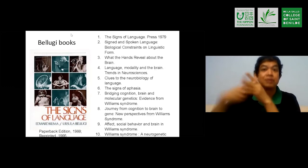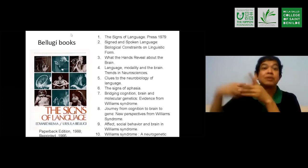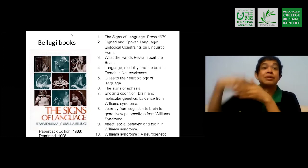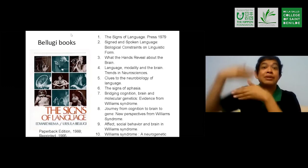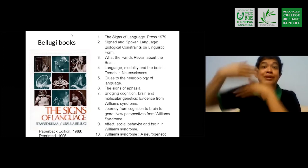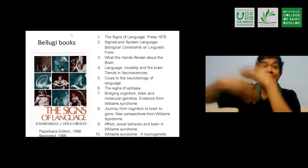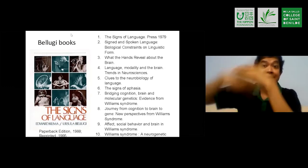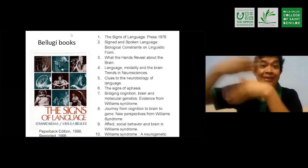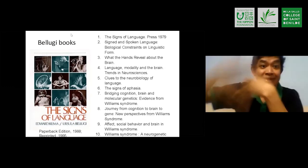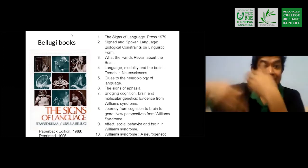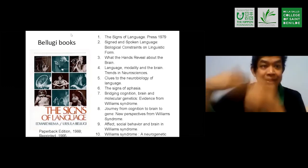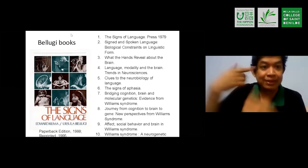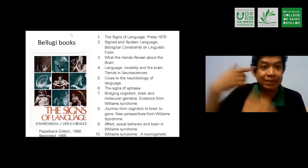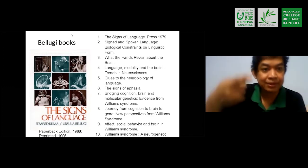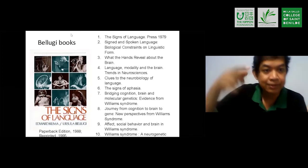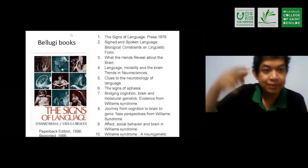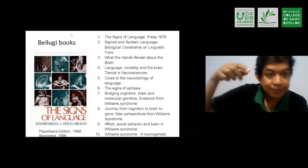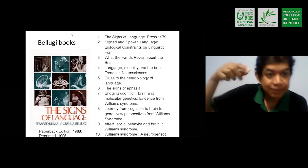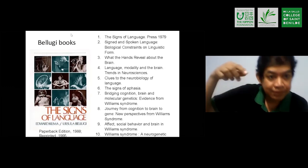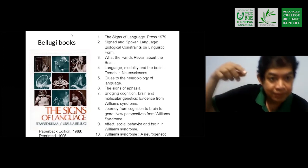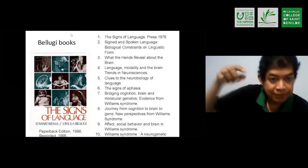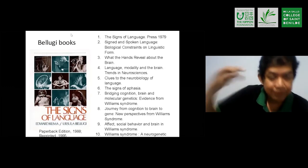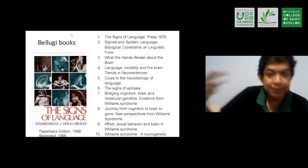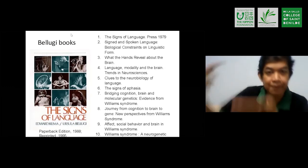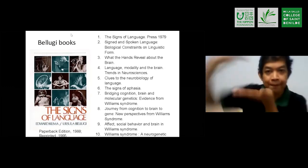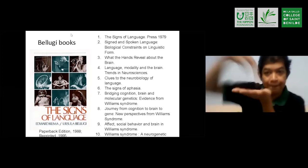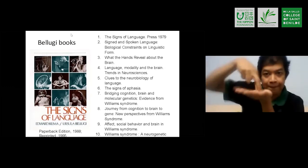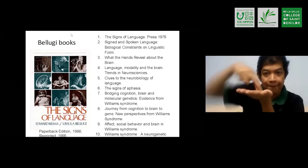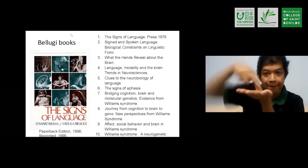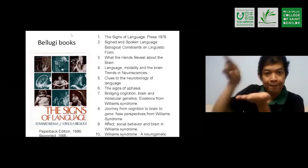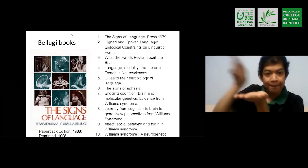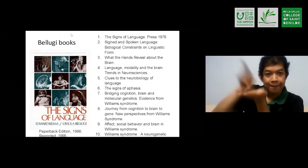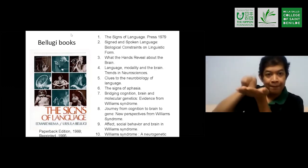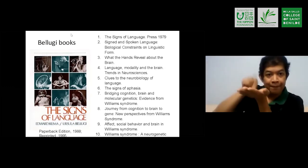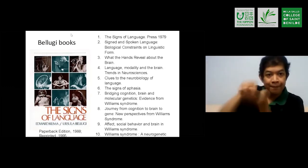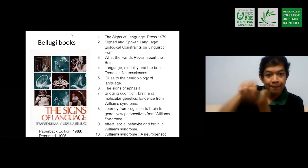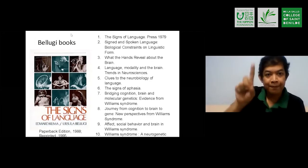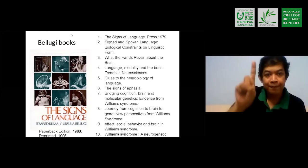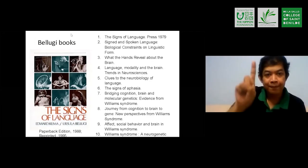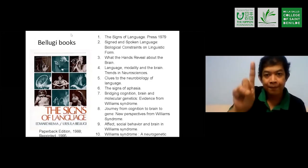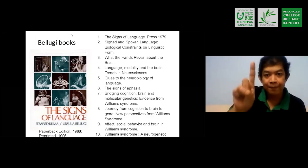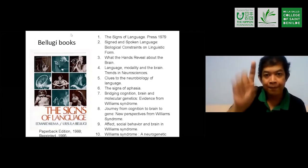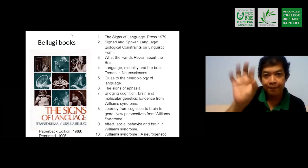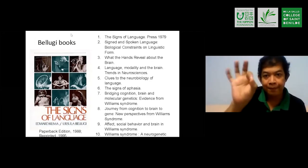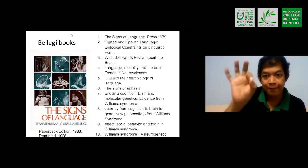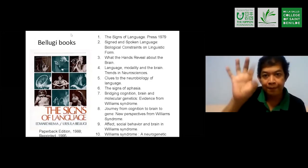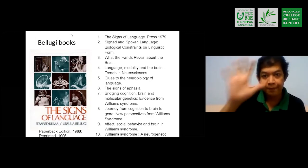So this was the various topics that Belluji